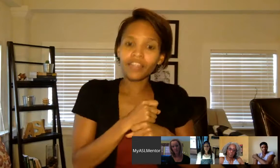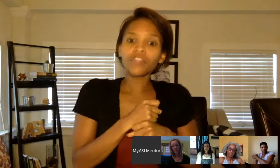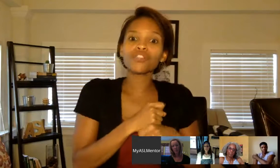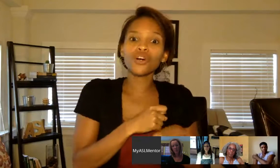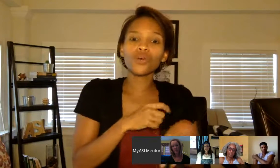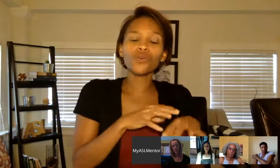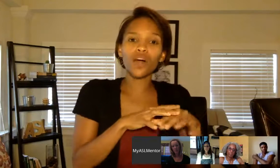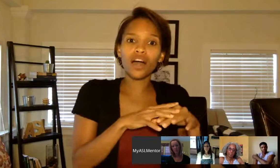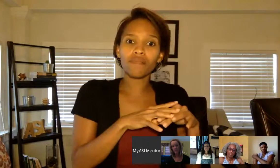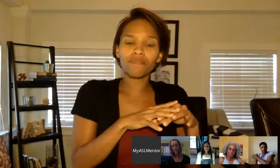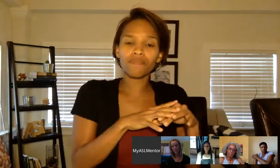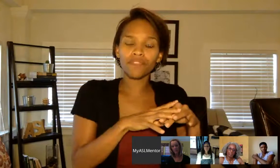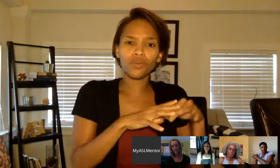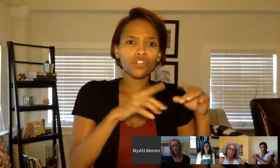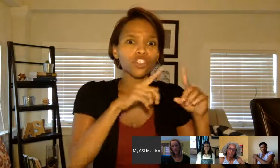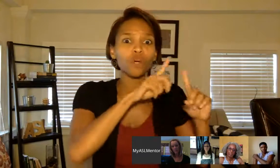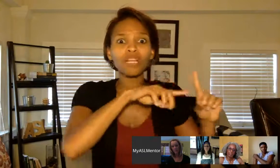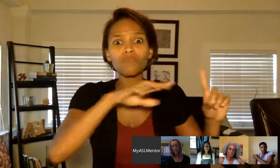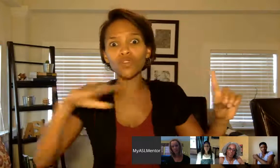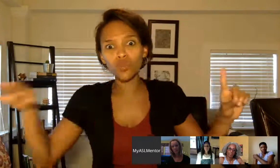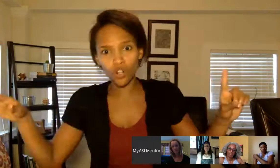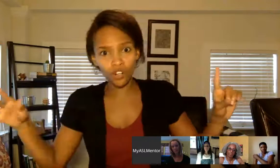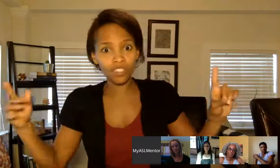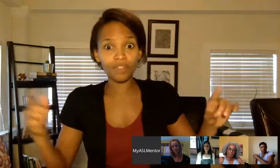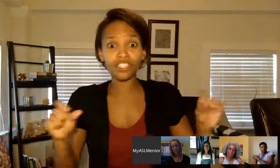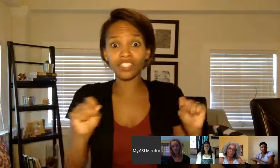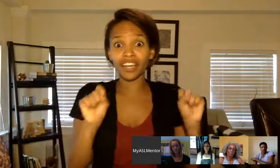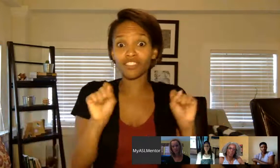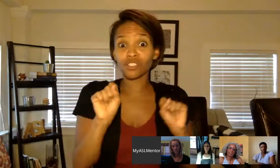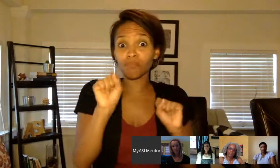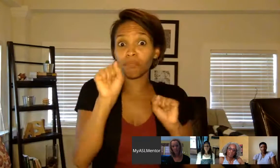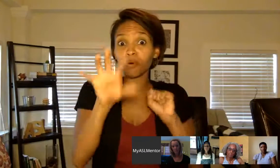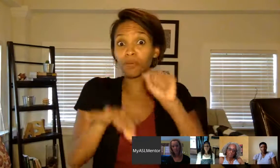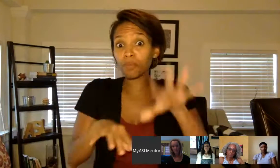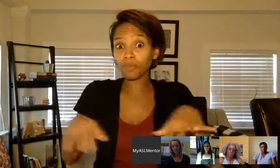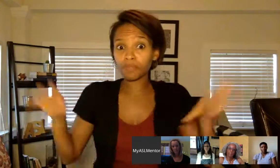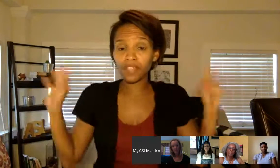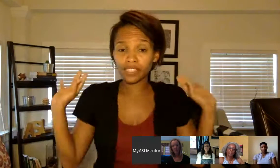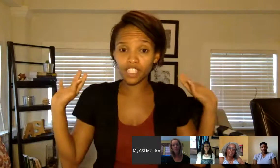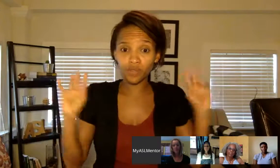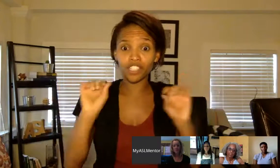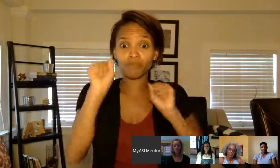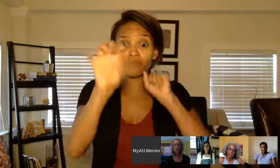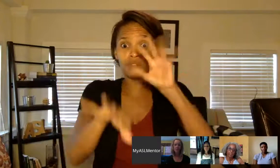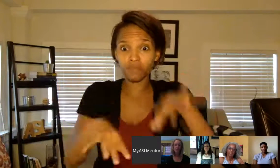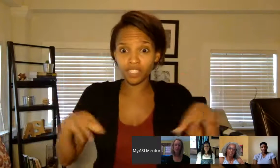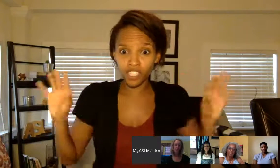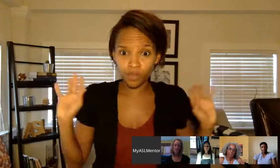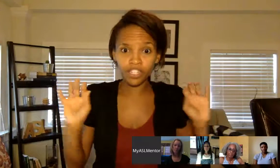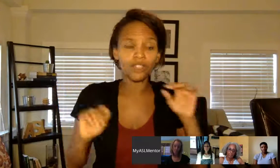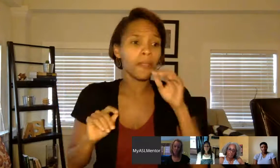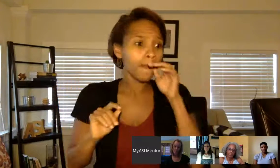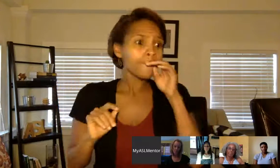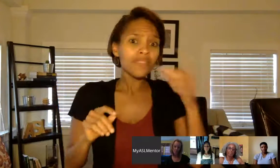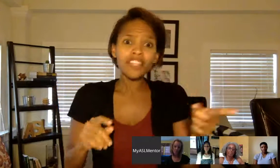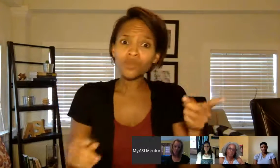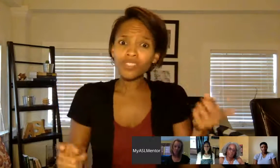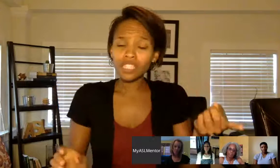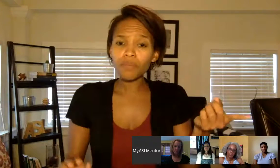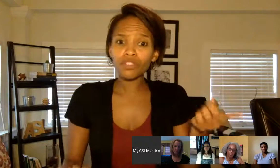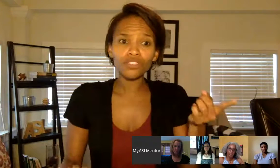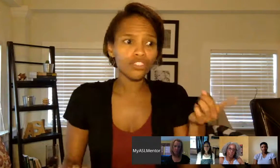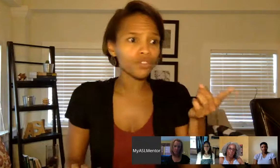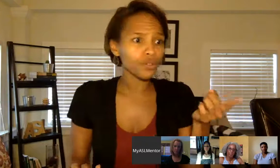depicting. So there were so many more words, and we could just kind of just boop, boop. That's the interpretation. Boop, boop. That's the interpretation. This